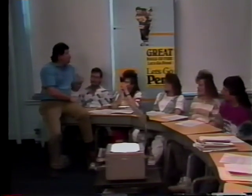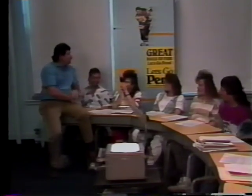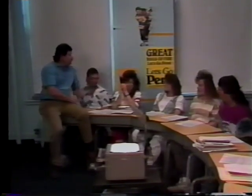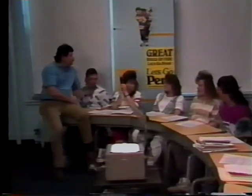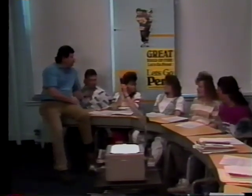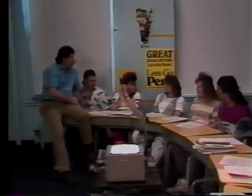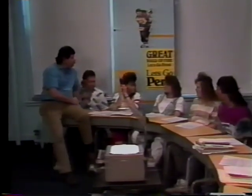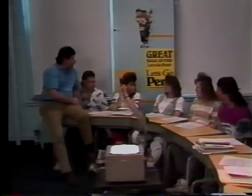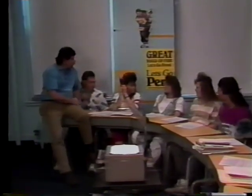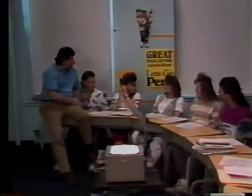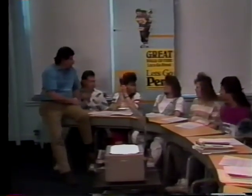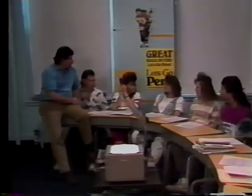Gene?